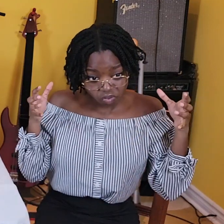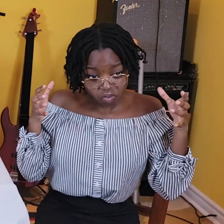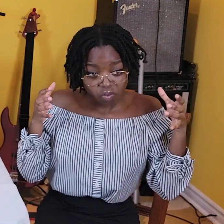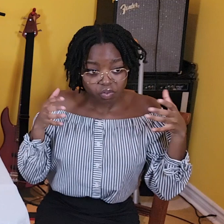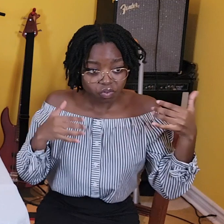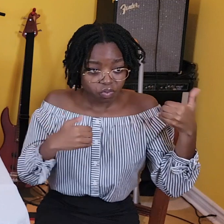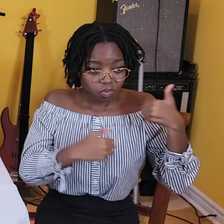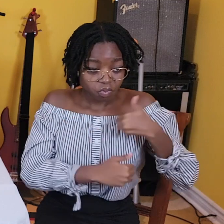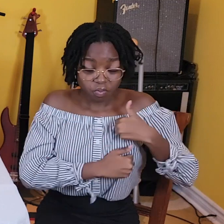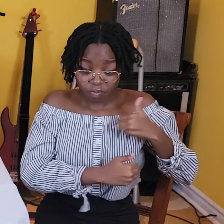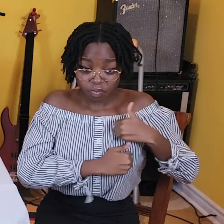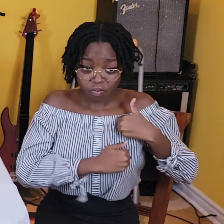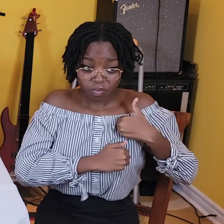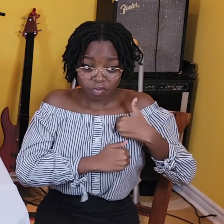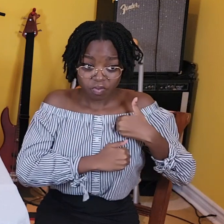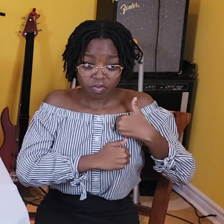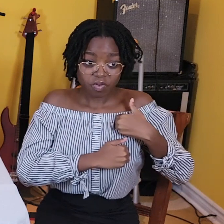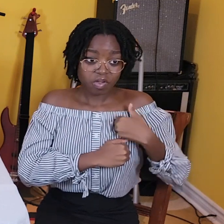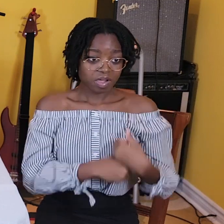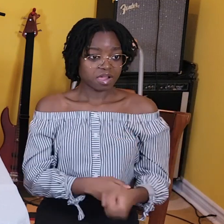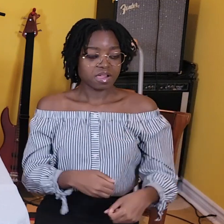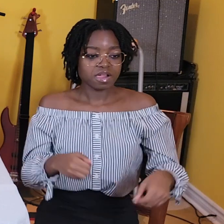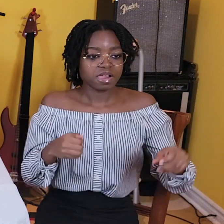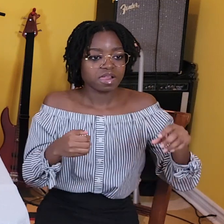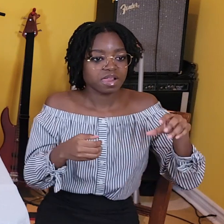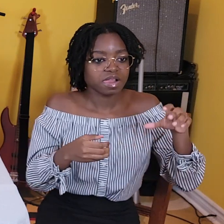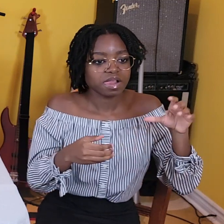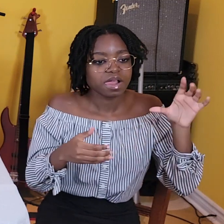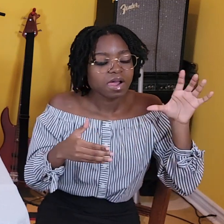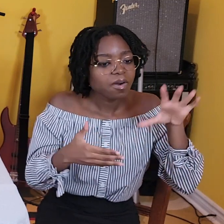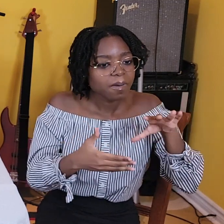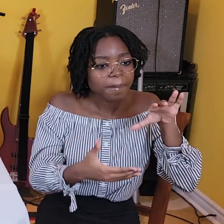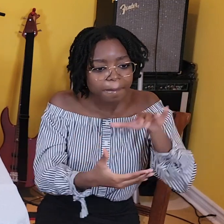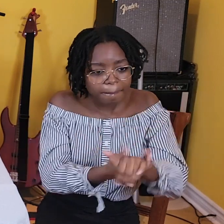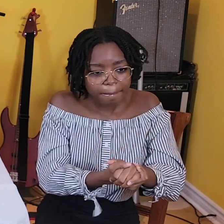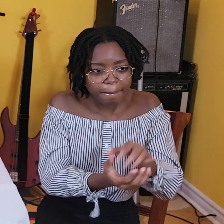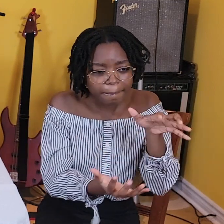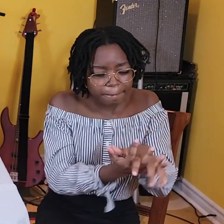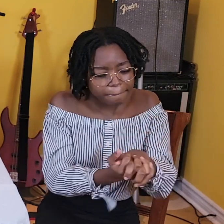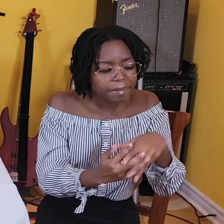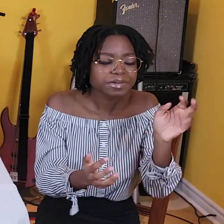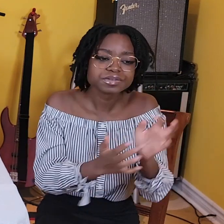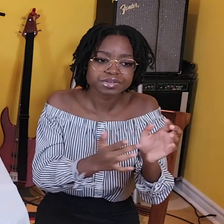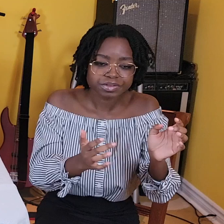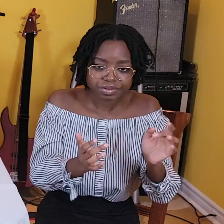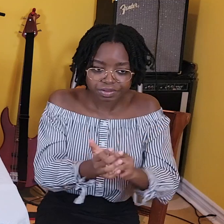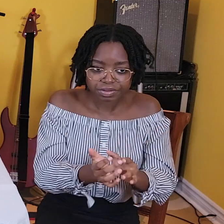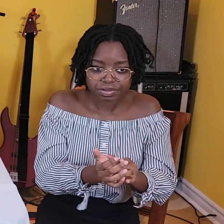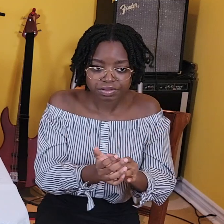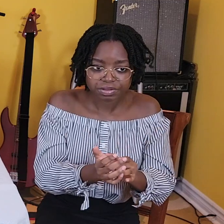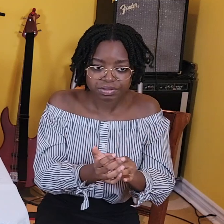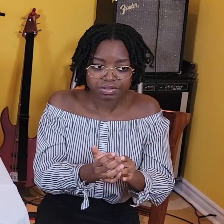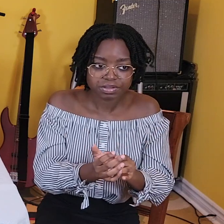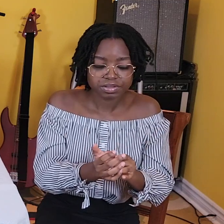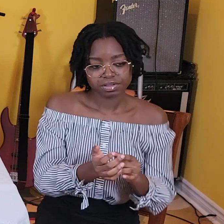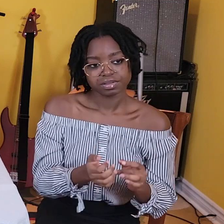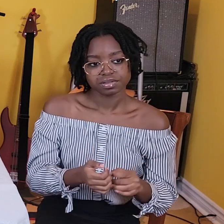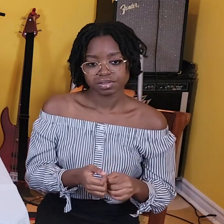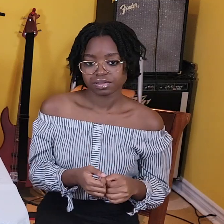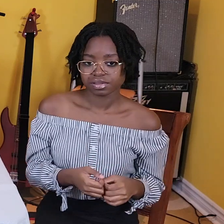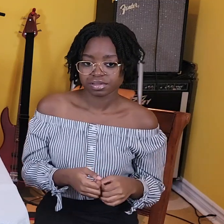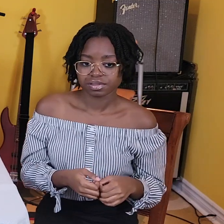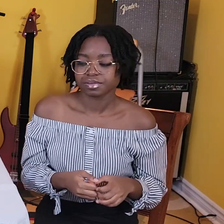of the Jews arrested Jesus and bound him. And they led him away to Annas first, for he was